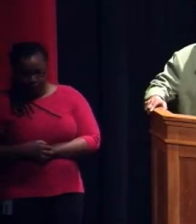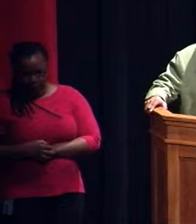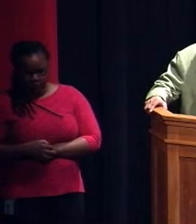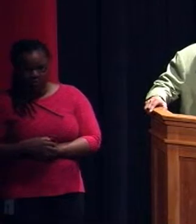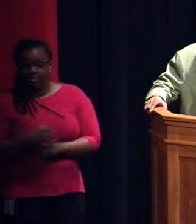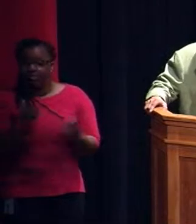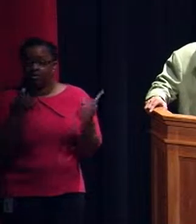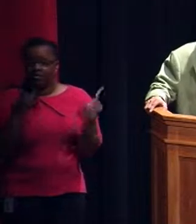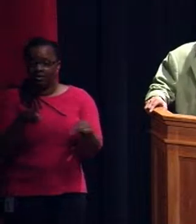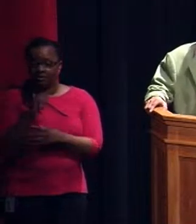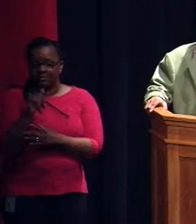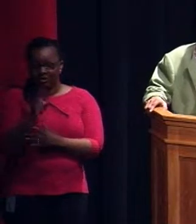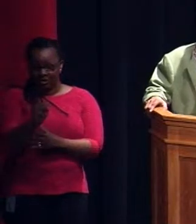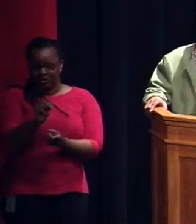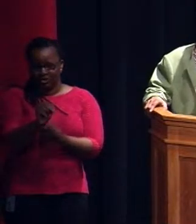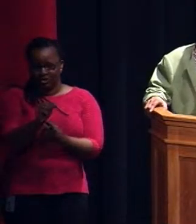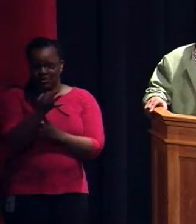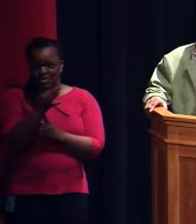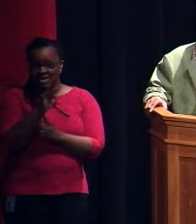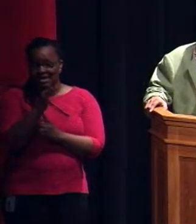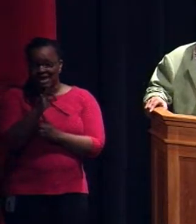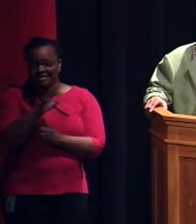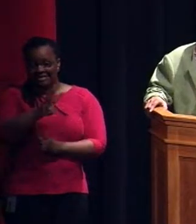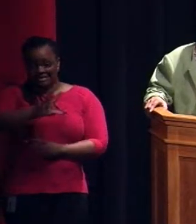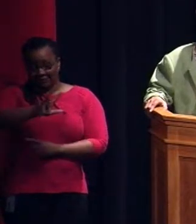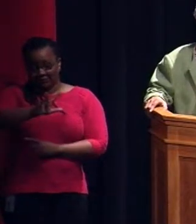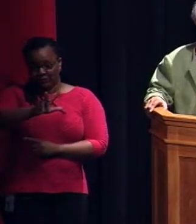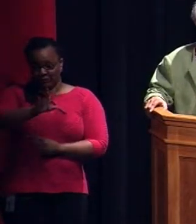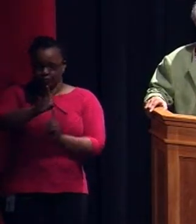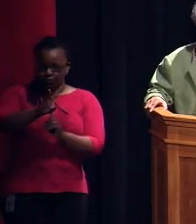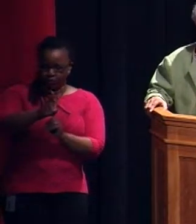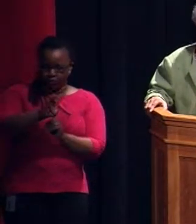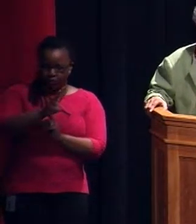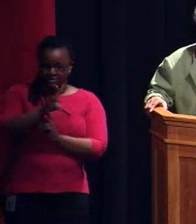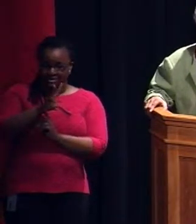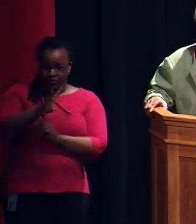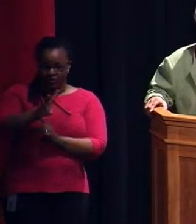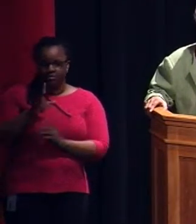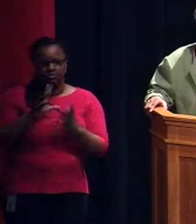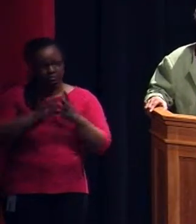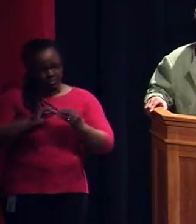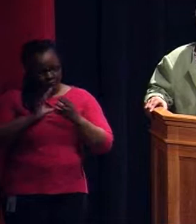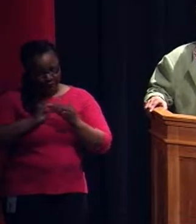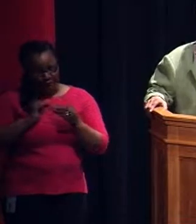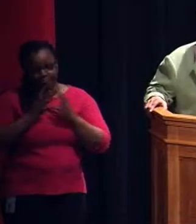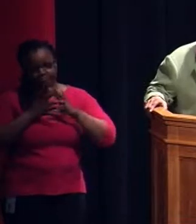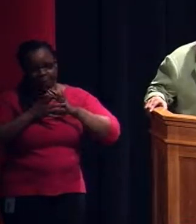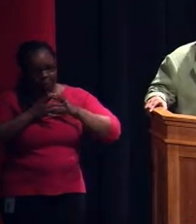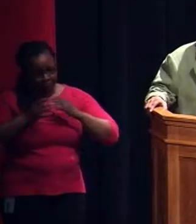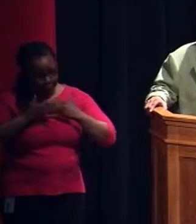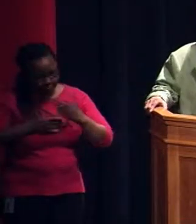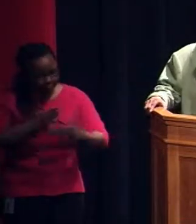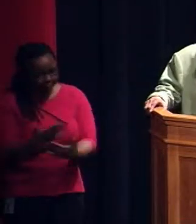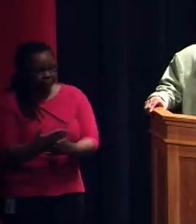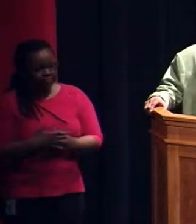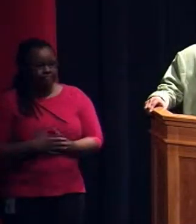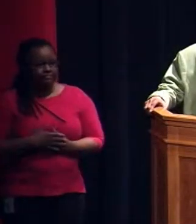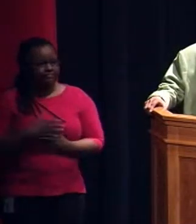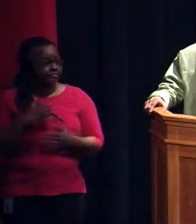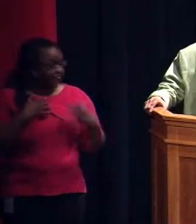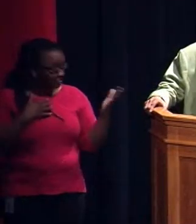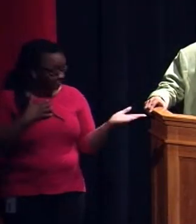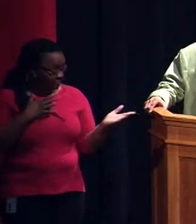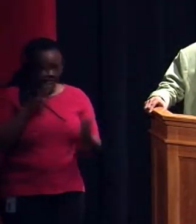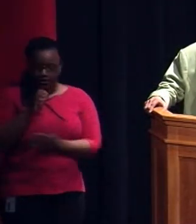in January, on a cold winter day in 1962, the story began. And Owen Cardwell and